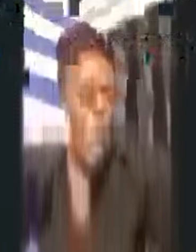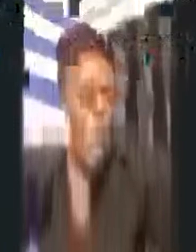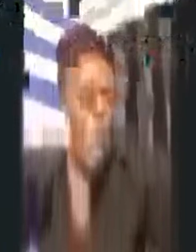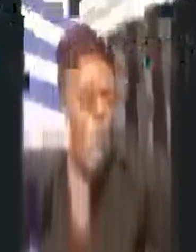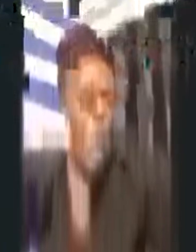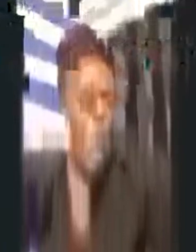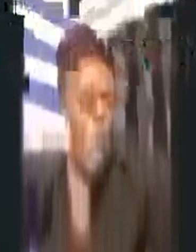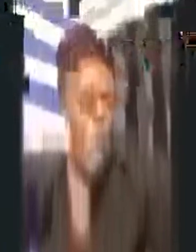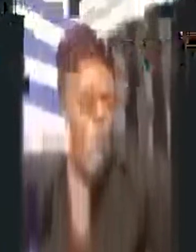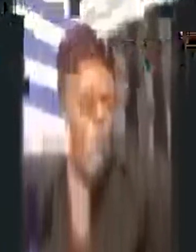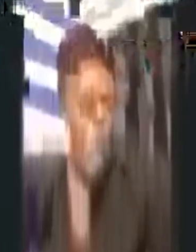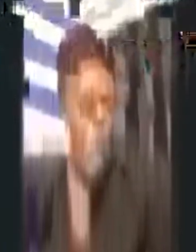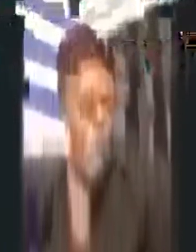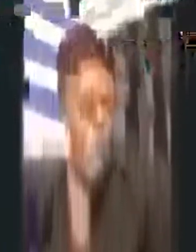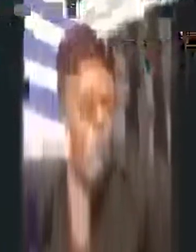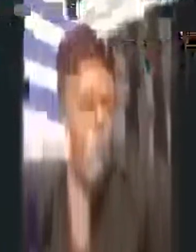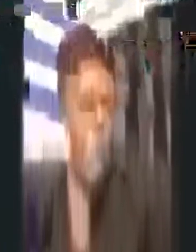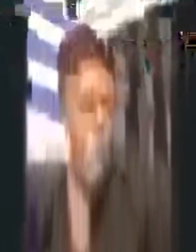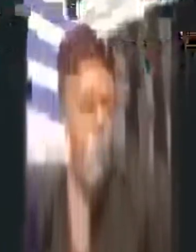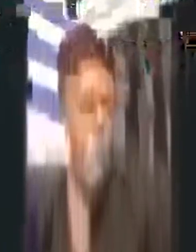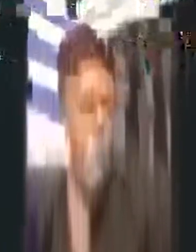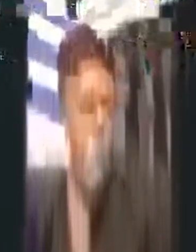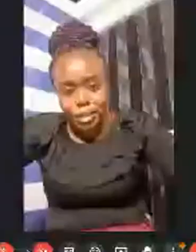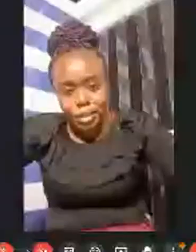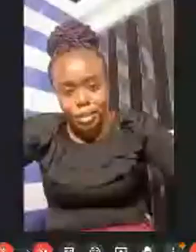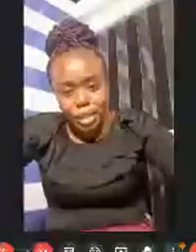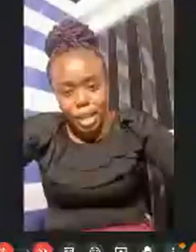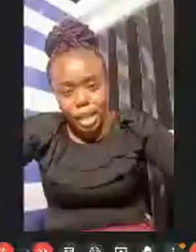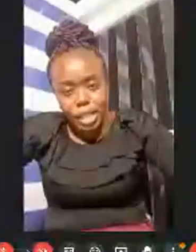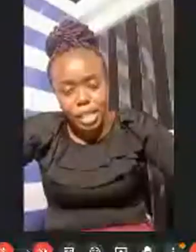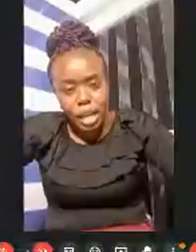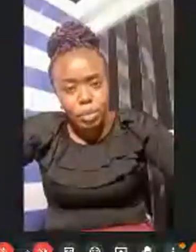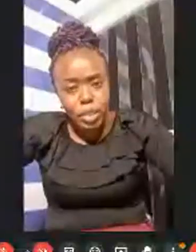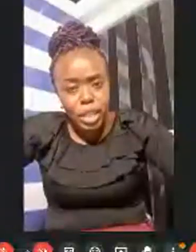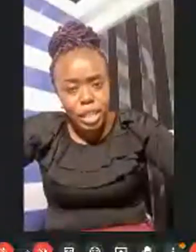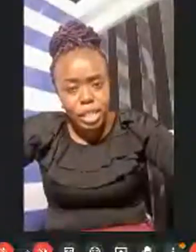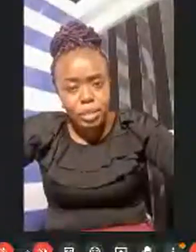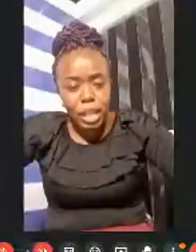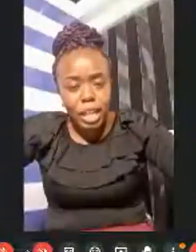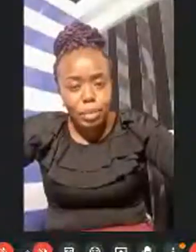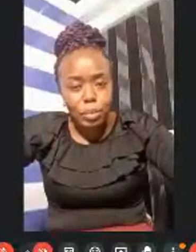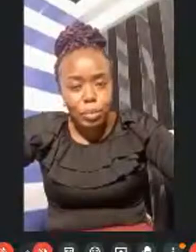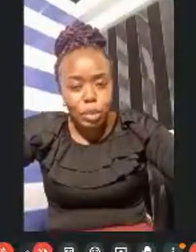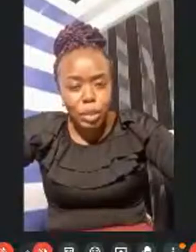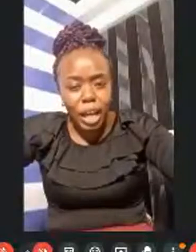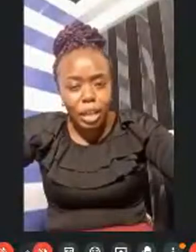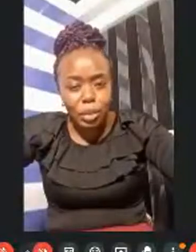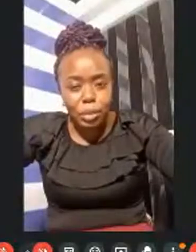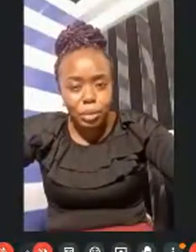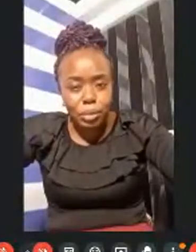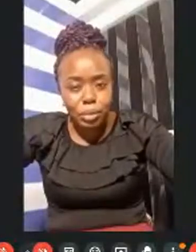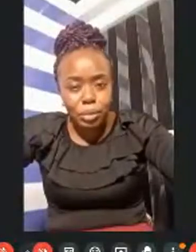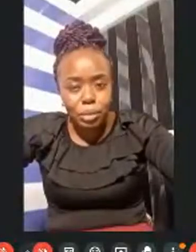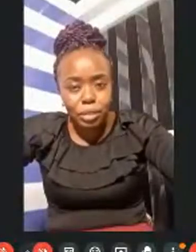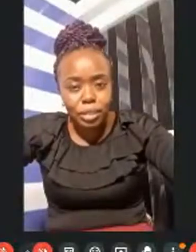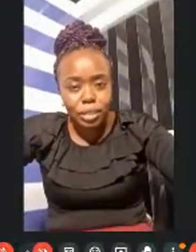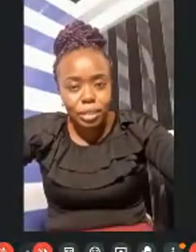Yes, Sharon, your hand is up. Just unmute yourself so that I'm able to hear